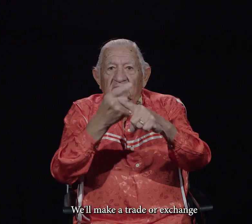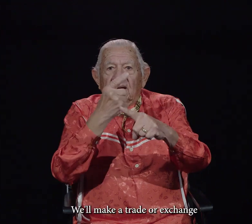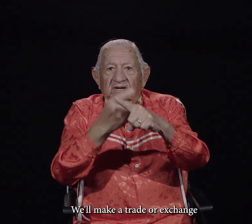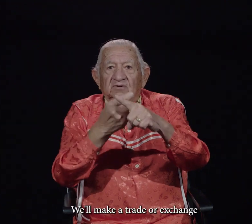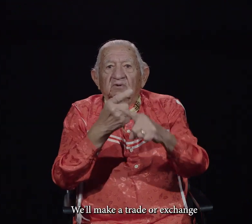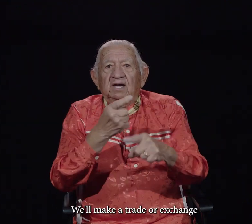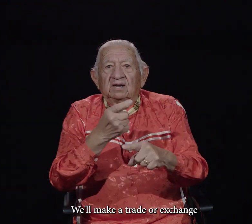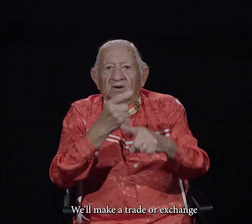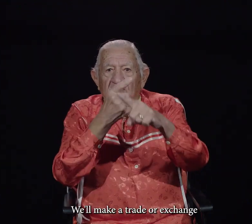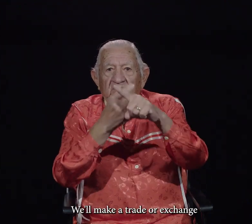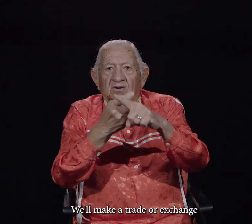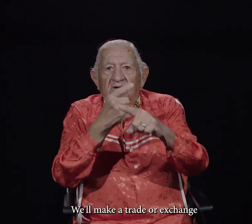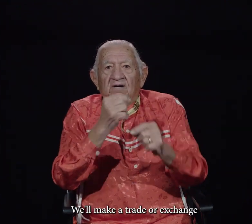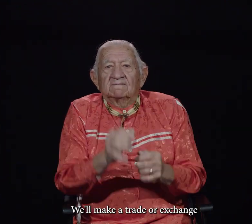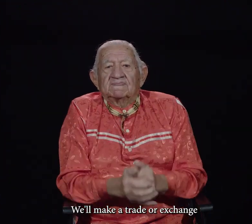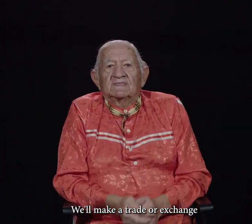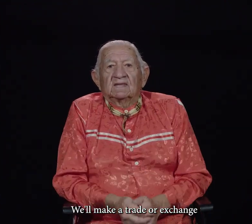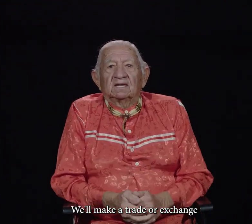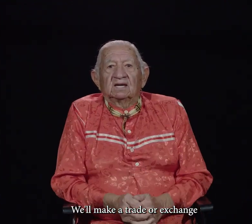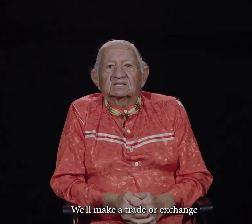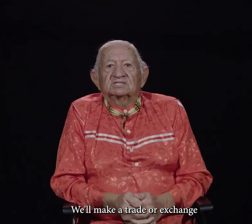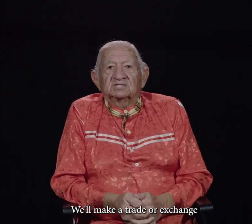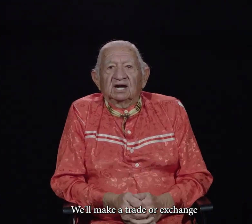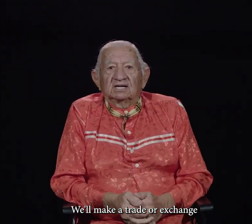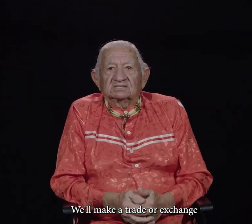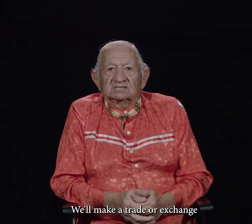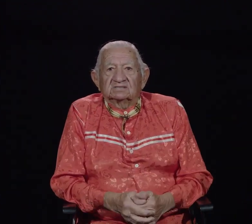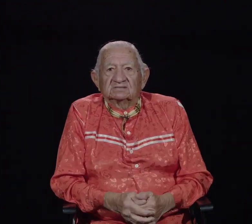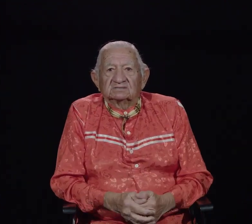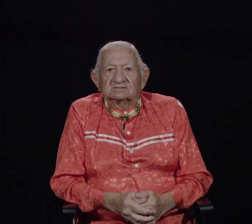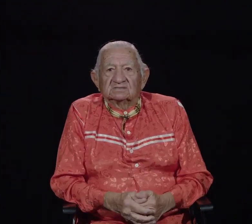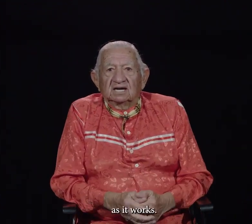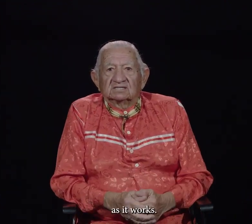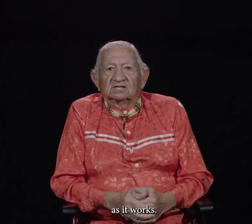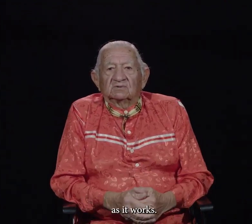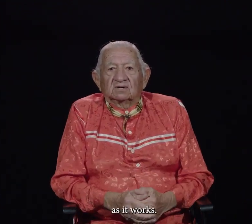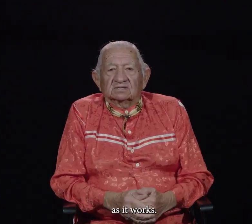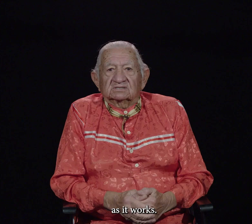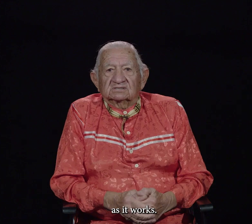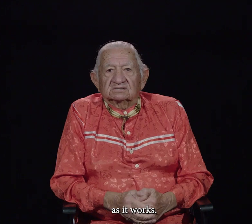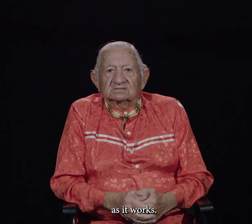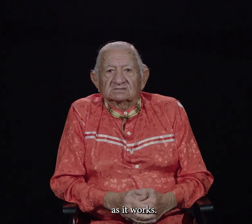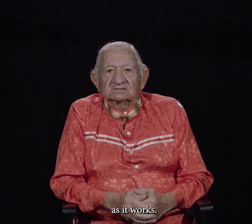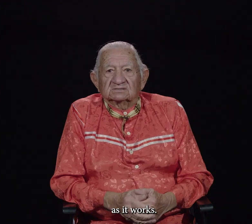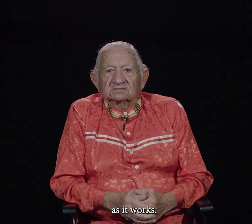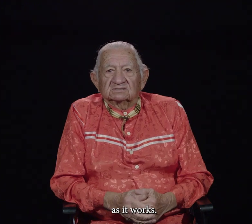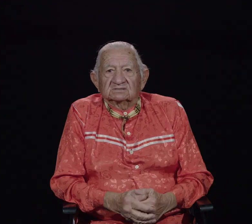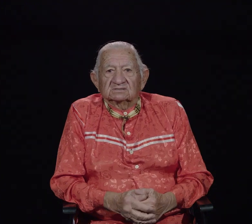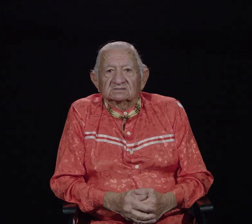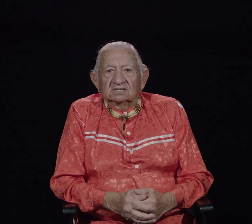make a trade or exchange as it works.